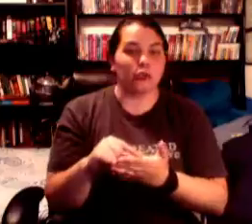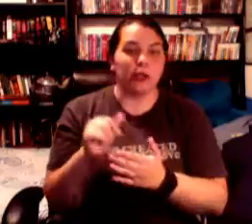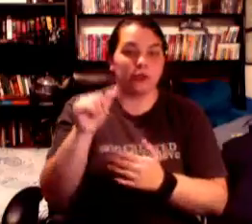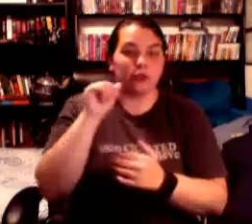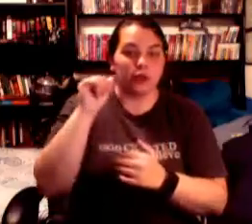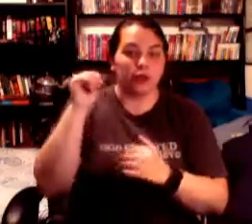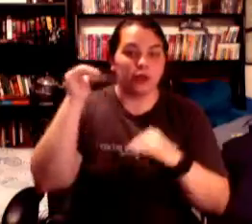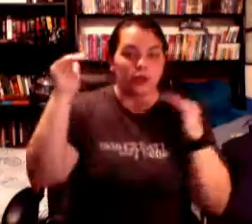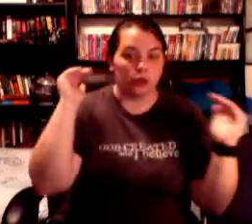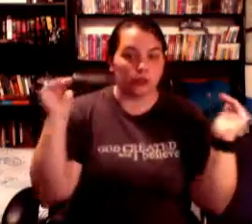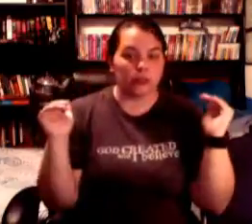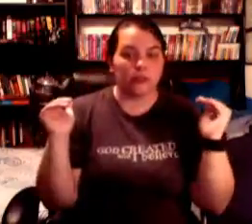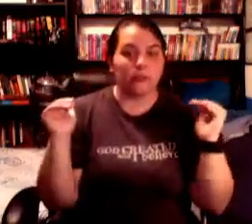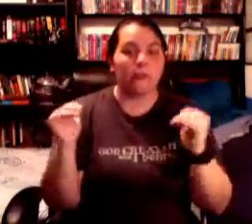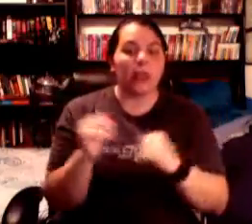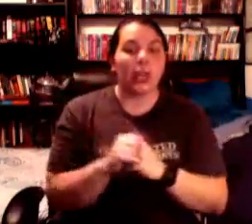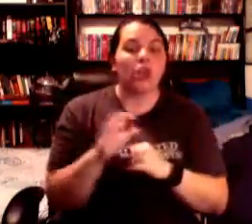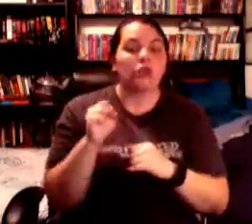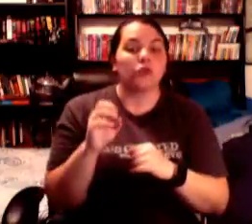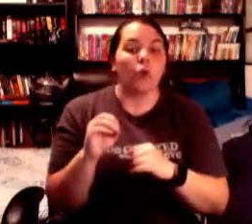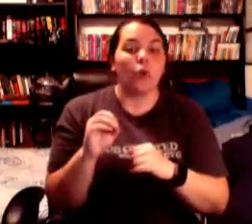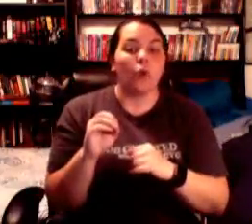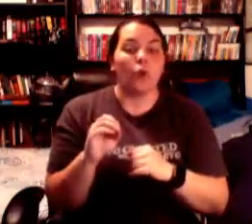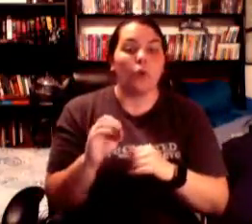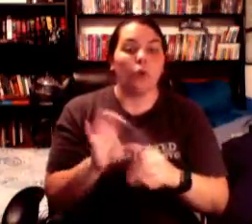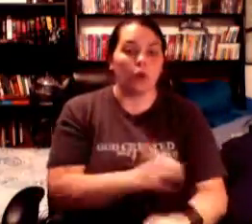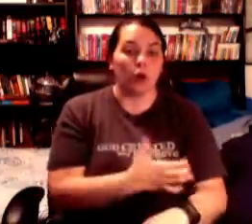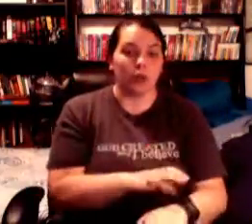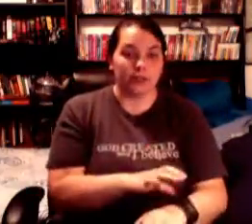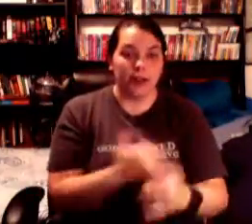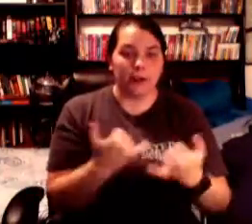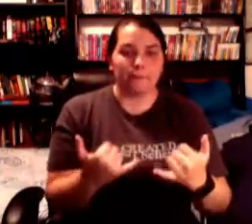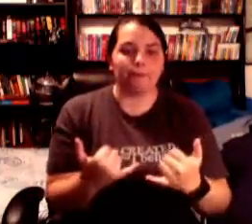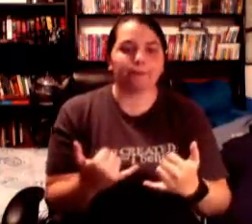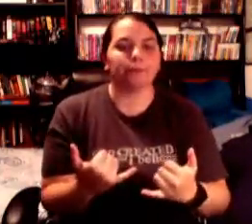will be for the adults. So the chorus now.